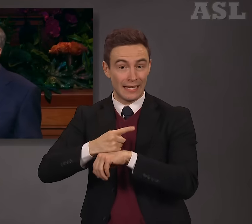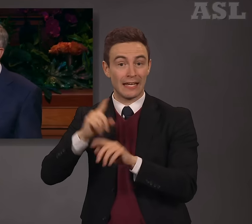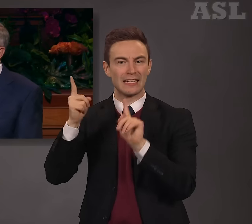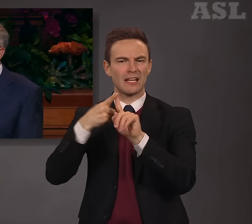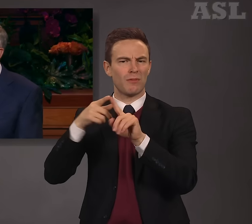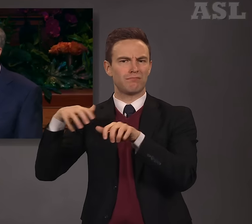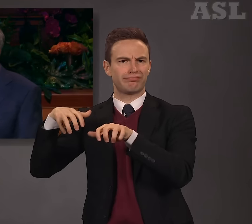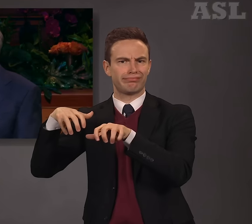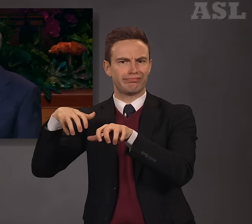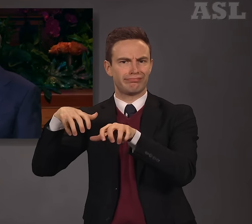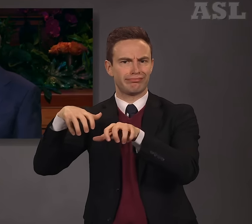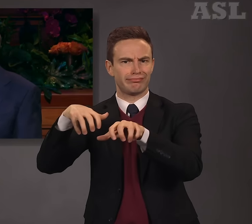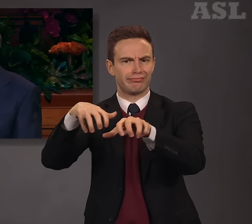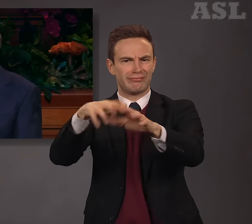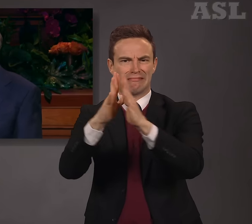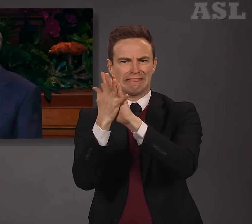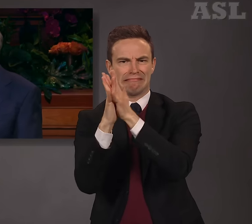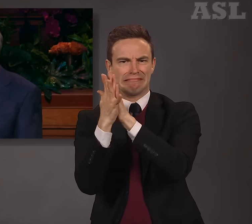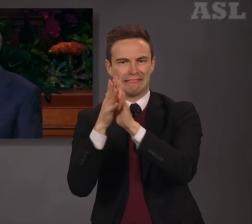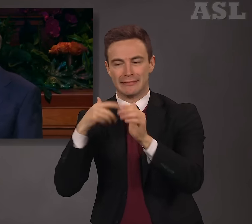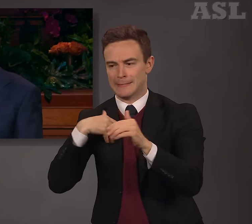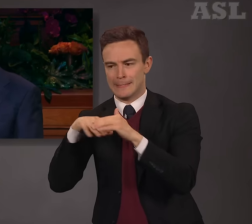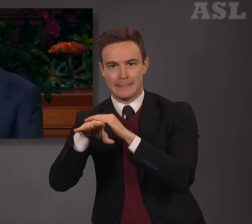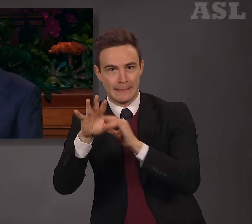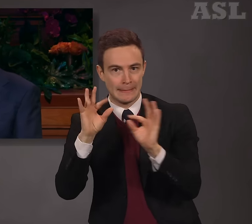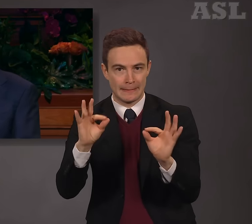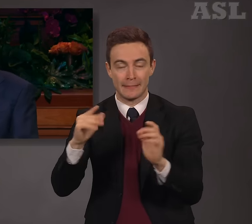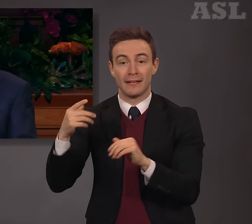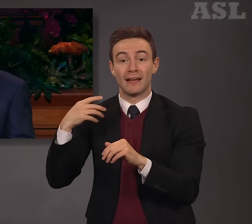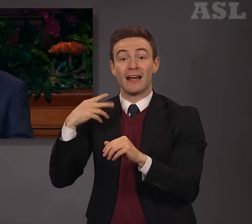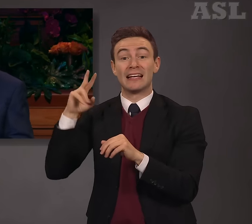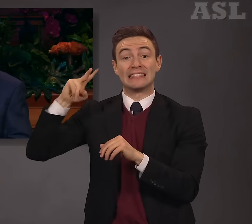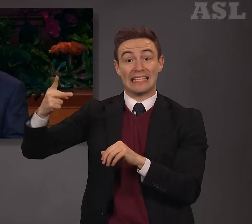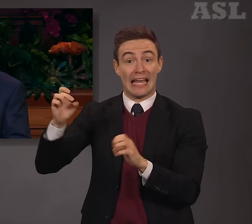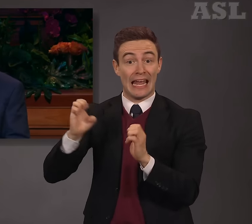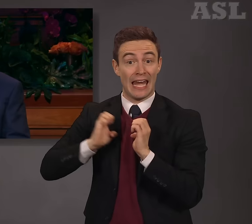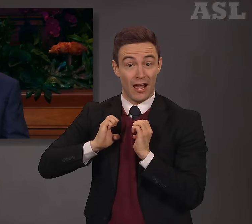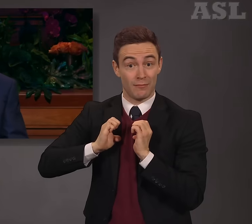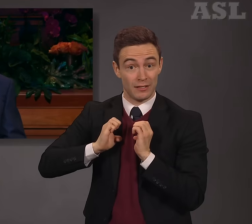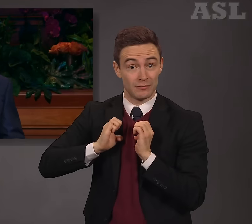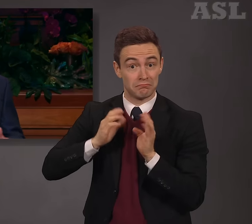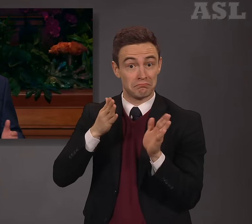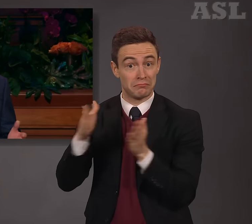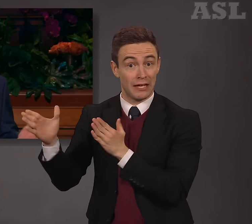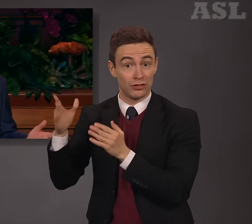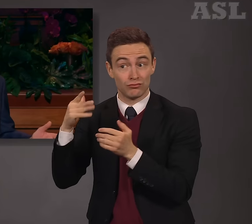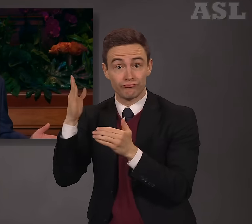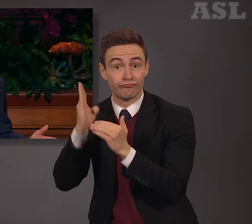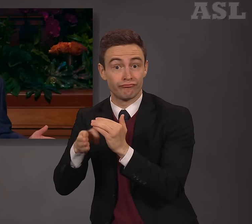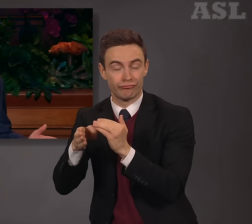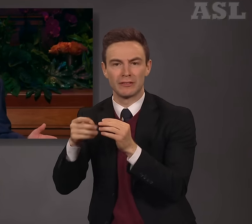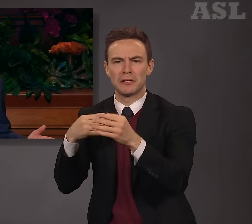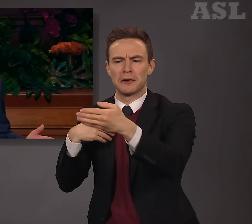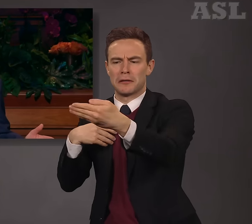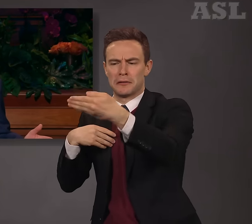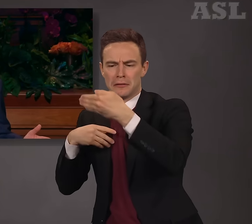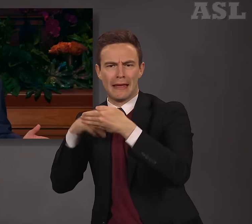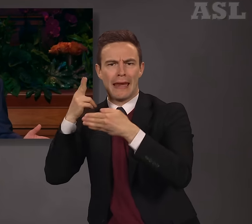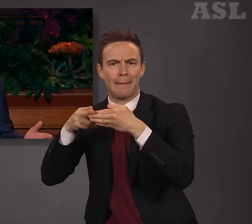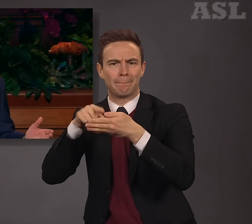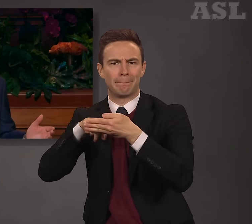I prepared to perform my second endowment of the day, I was given the name of the person I would